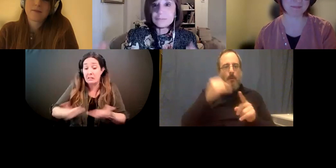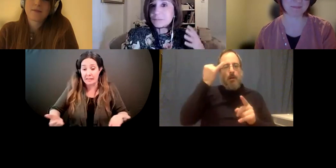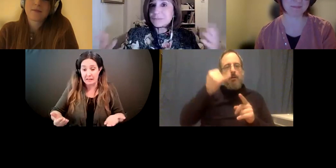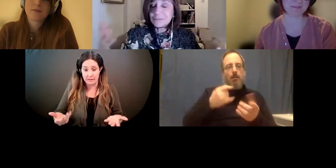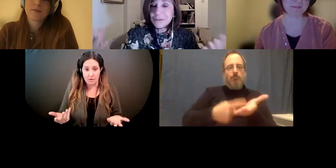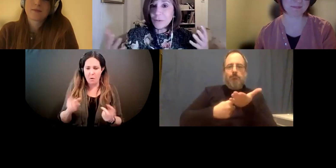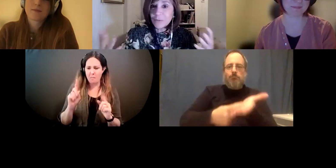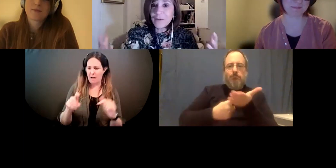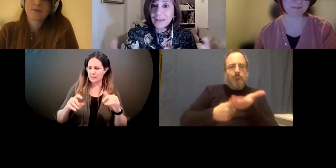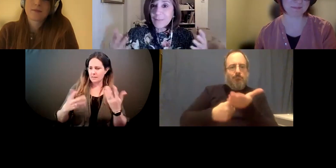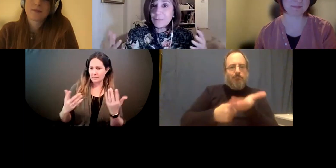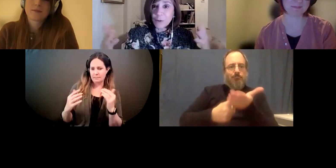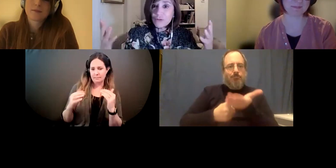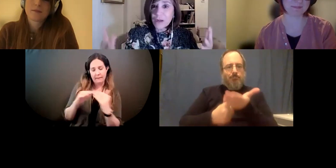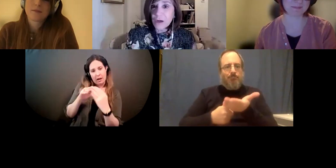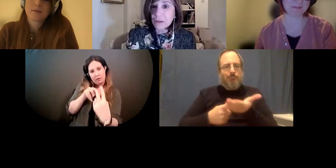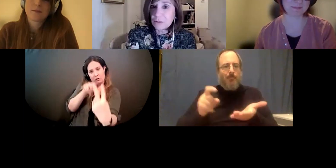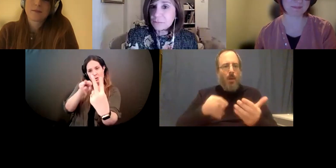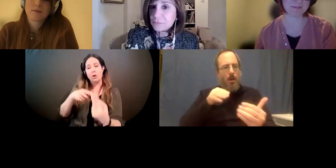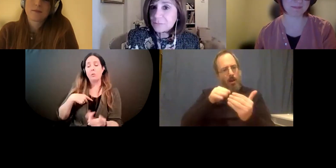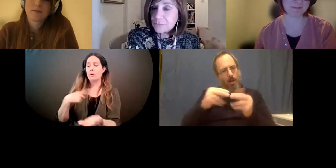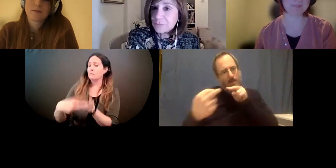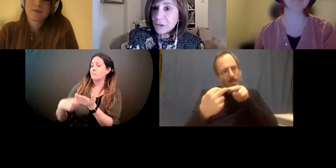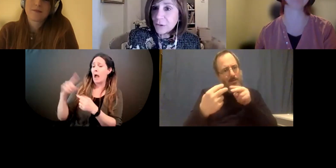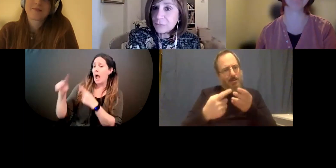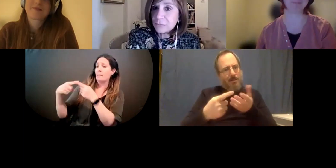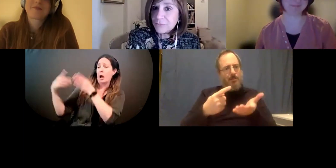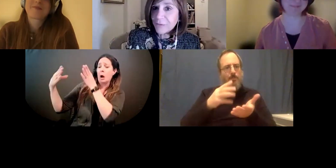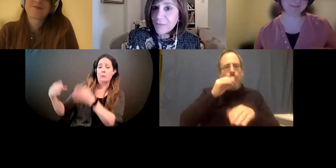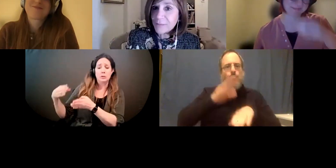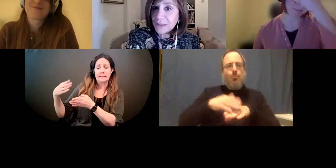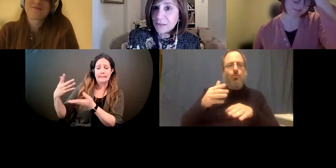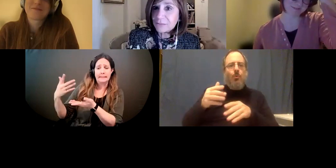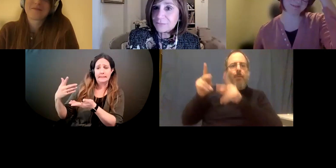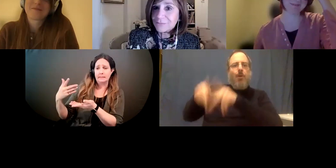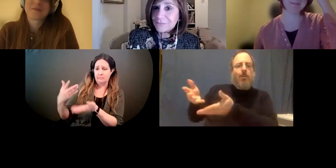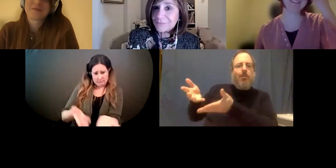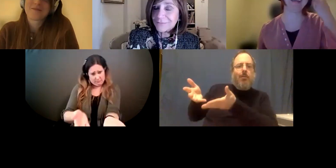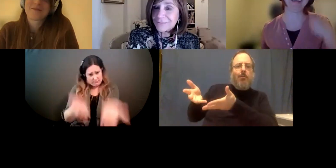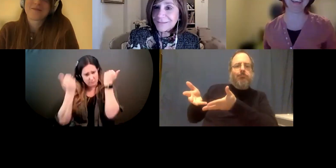about, you know, we're fighting about Baudrillard. You know, fair fight me.